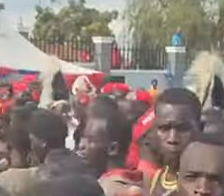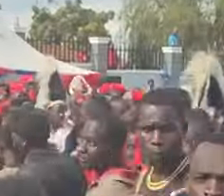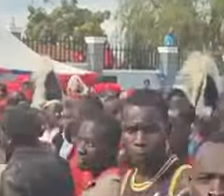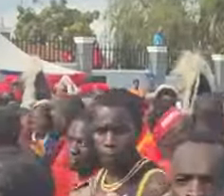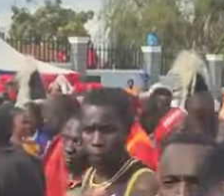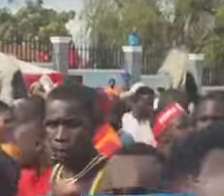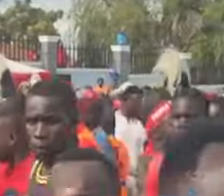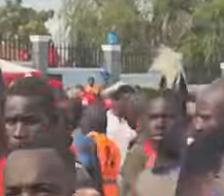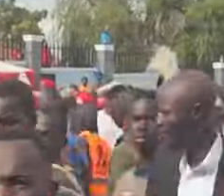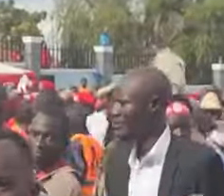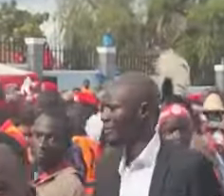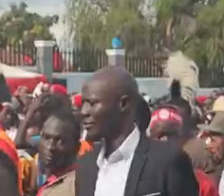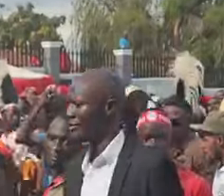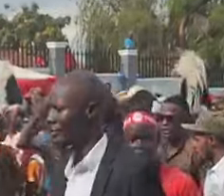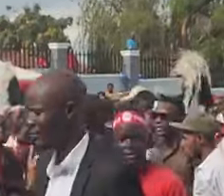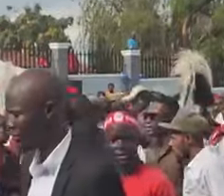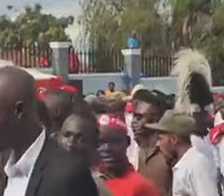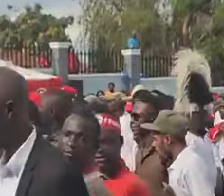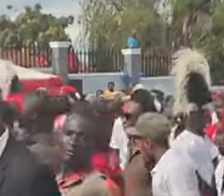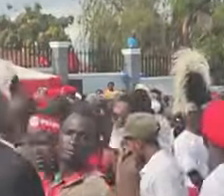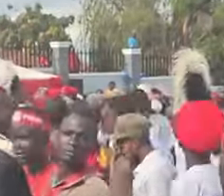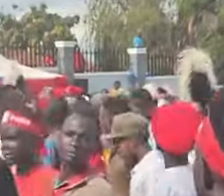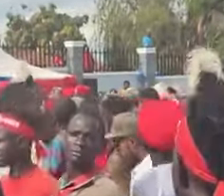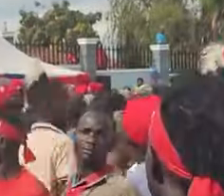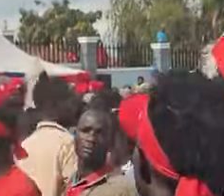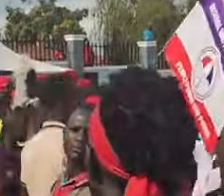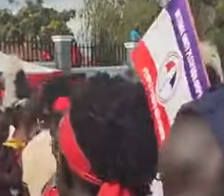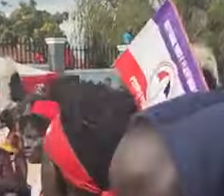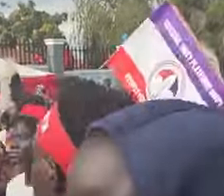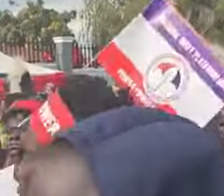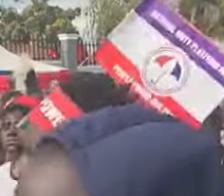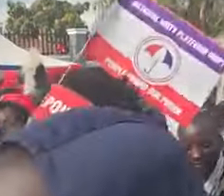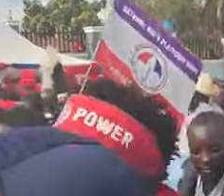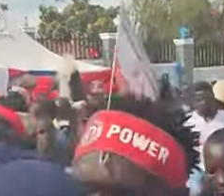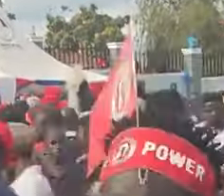allow the president to depart. Katonda, the leaders can depart. Mujia